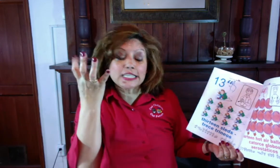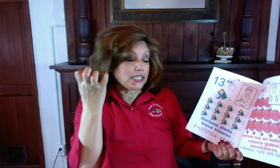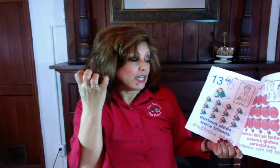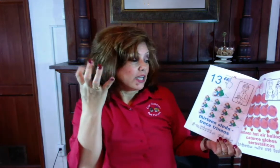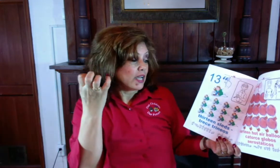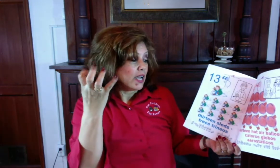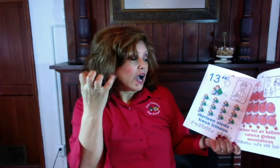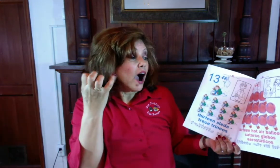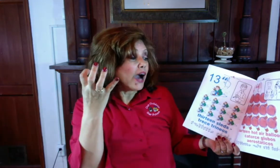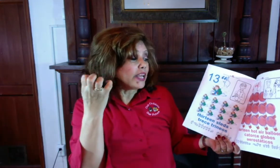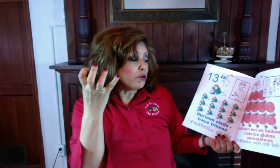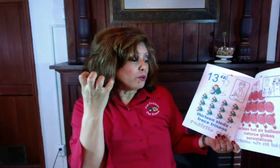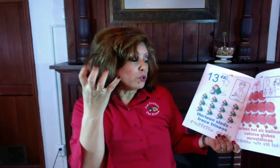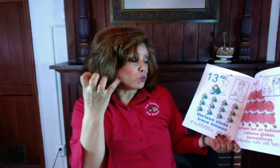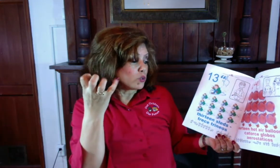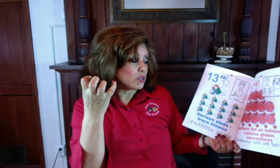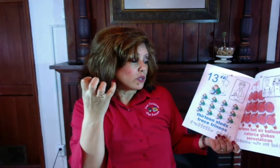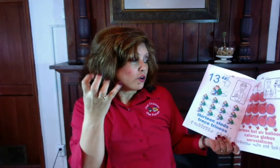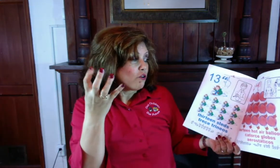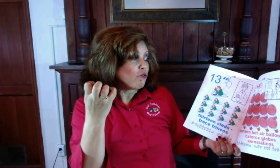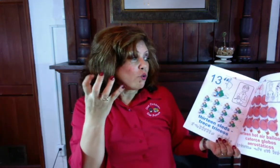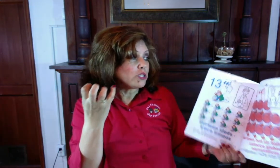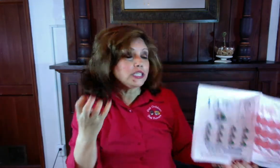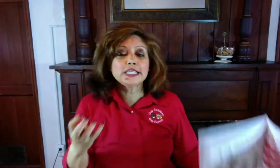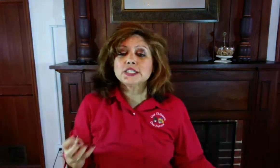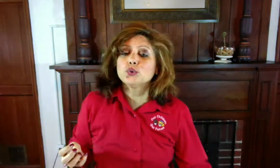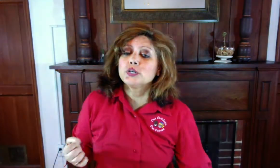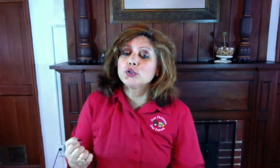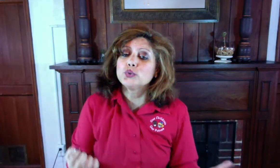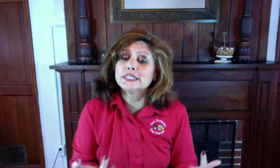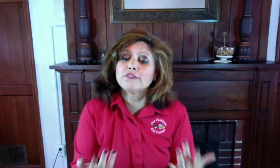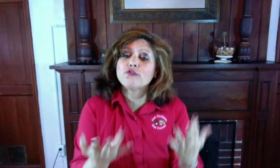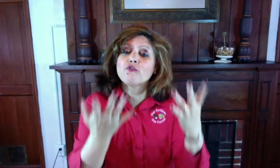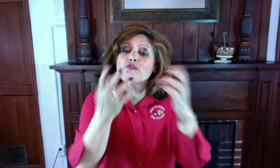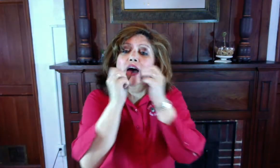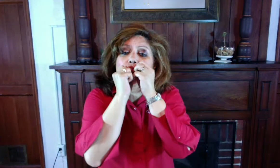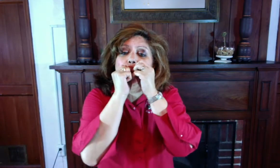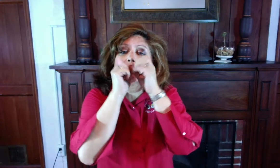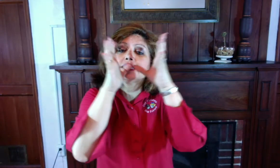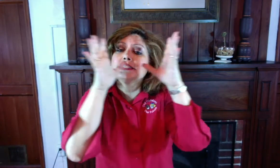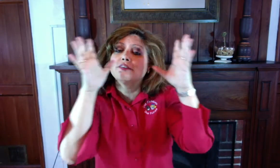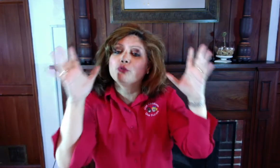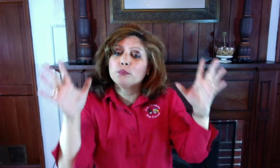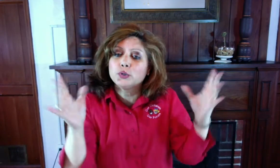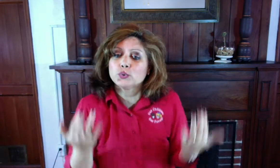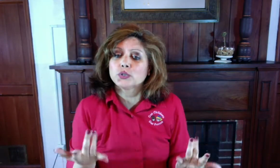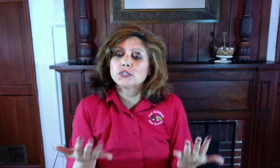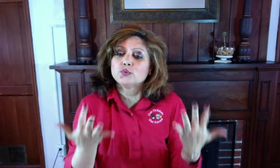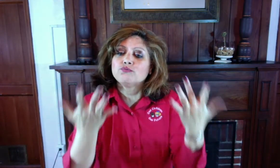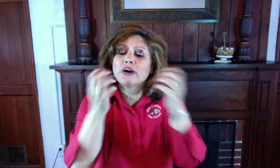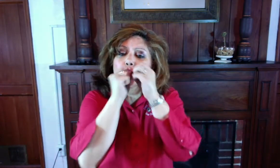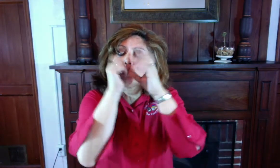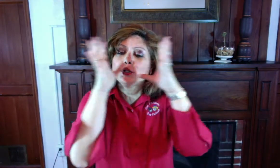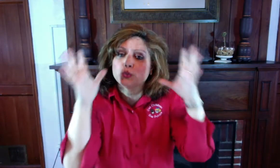14 hot air balloons. 14. So we're going to do the sign for fire and the sign for balloons. So let's do fire